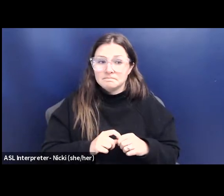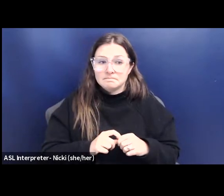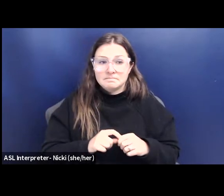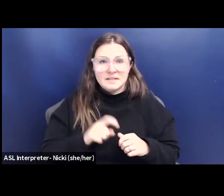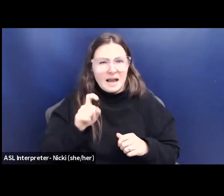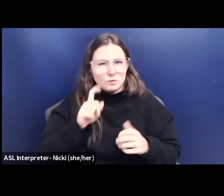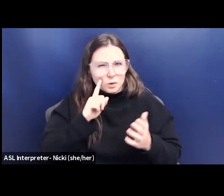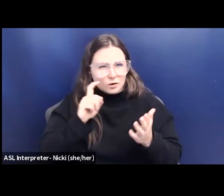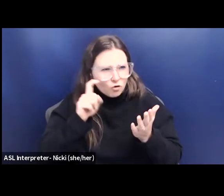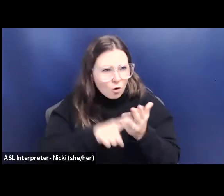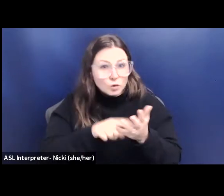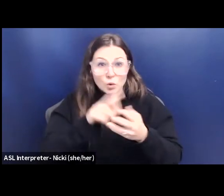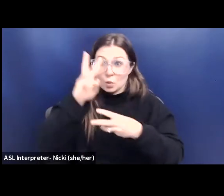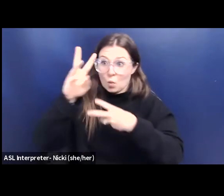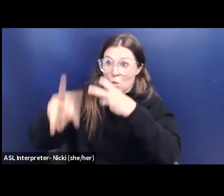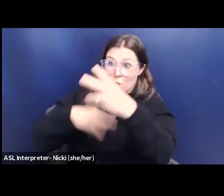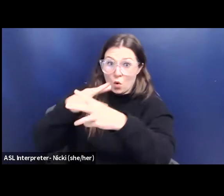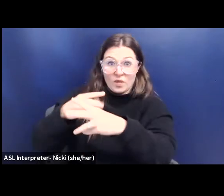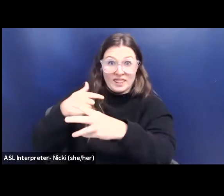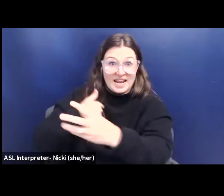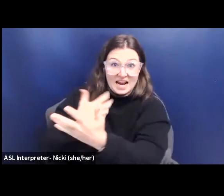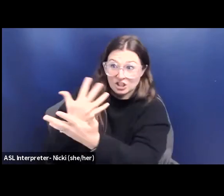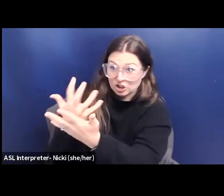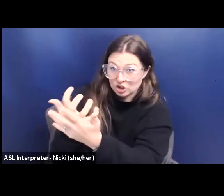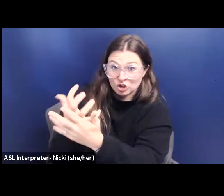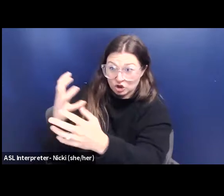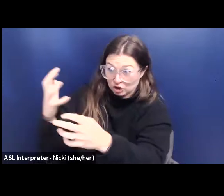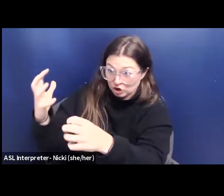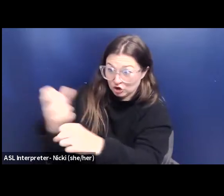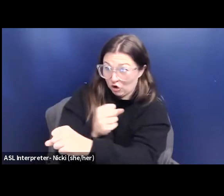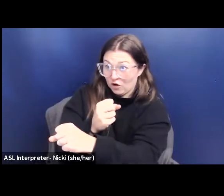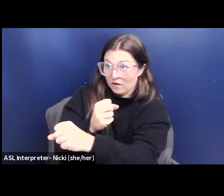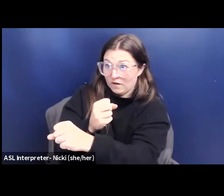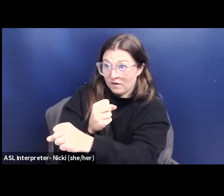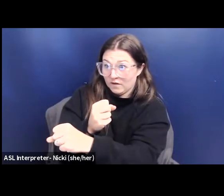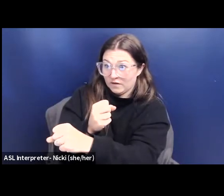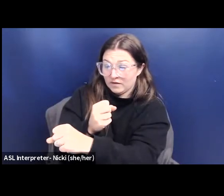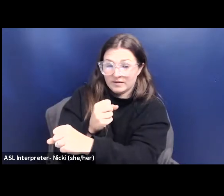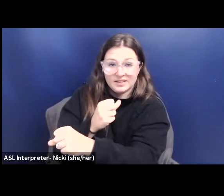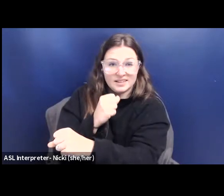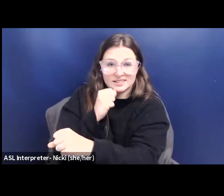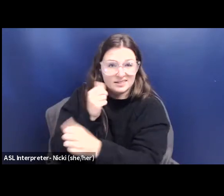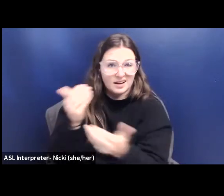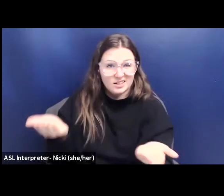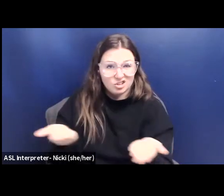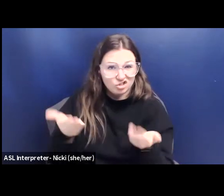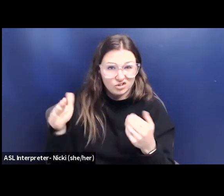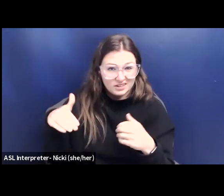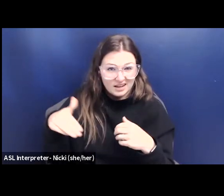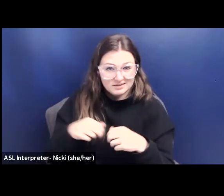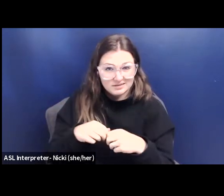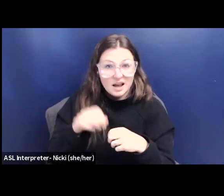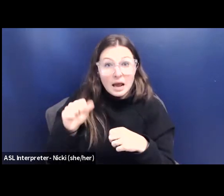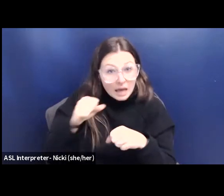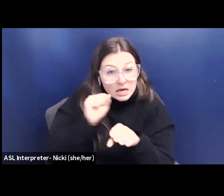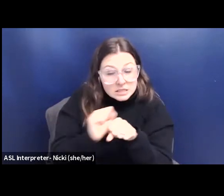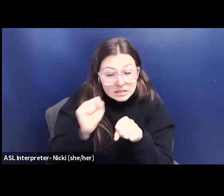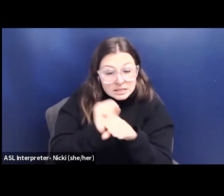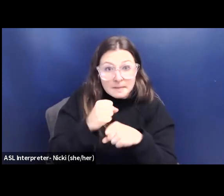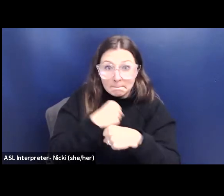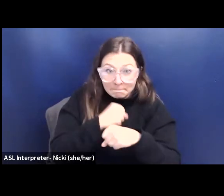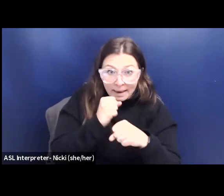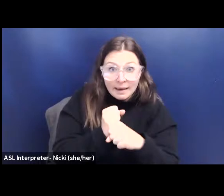the world that I deserve is not here yet, right? I can create pockets of it, and I do, but the world